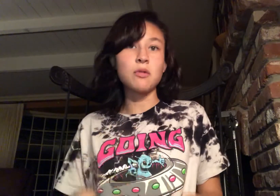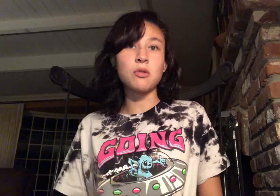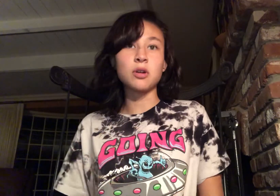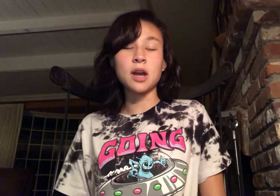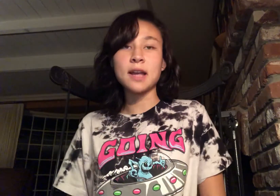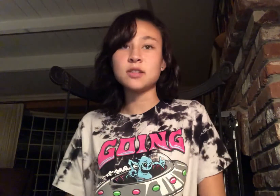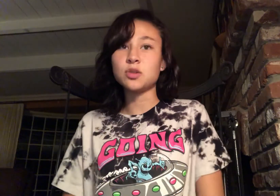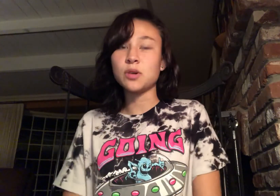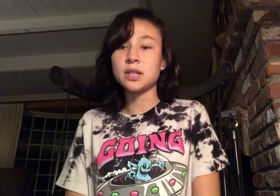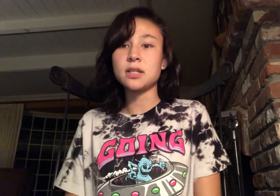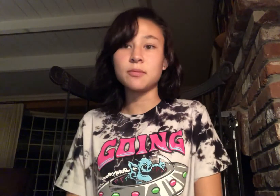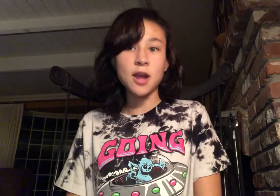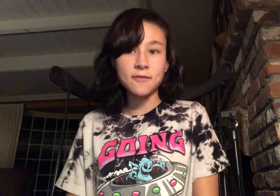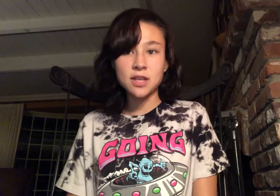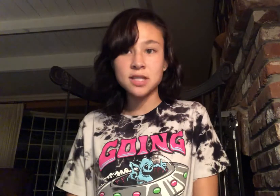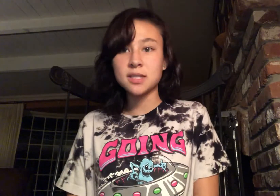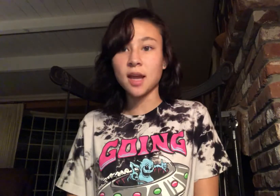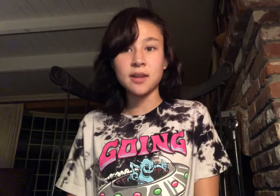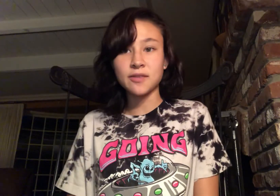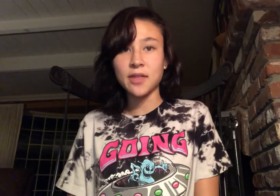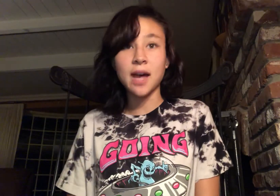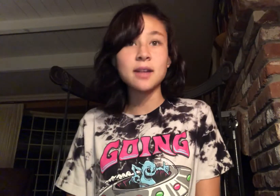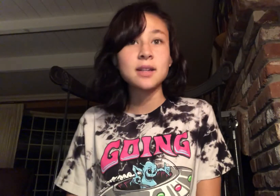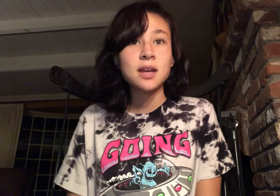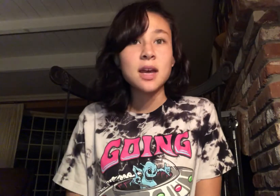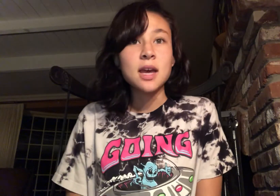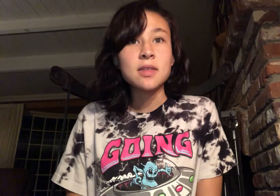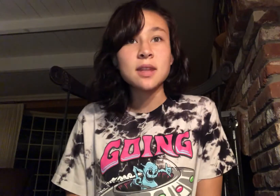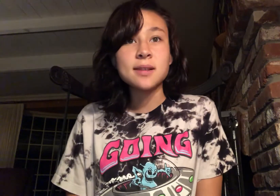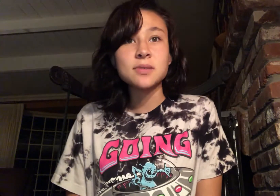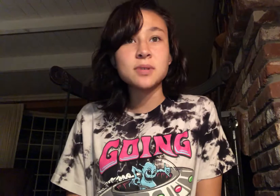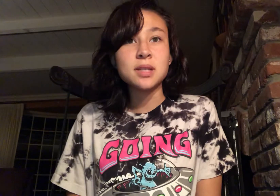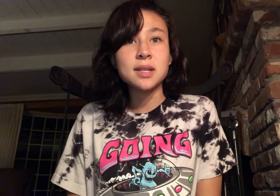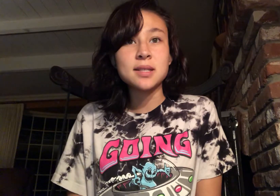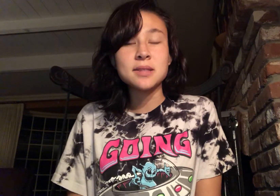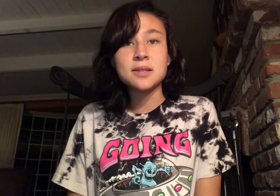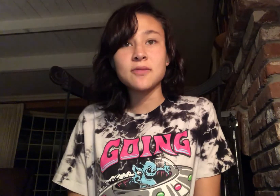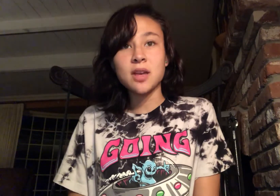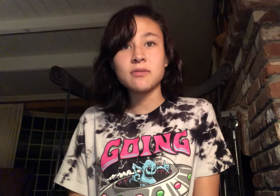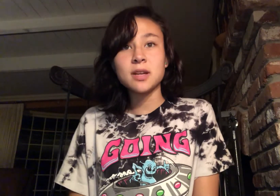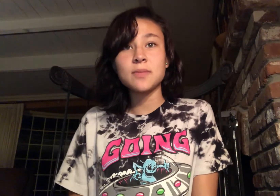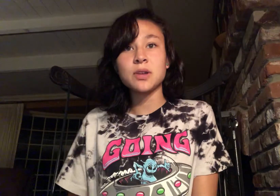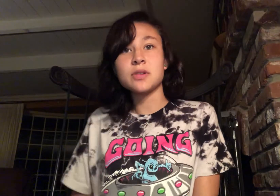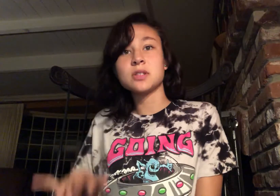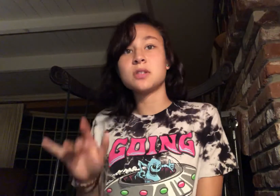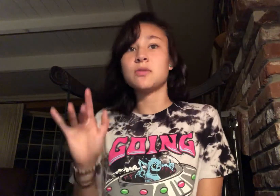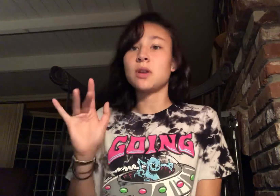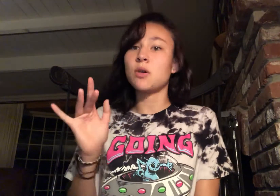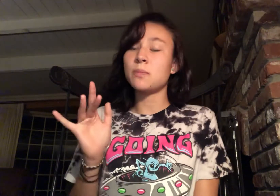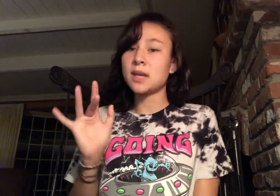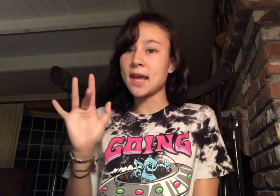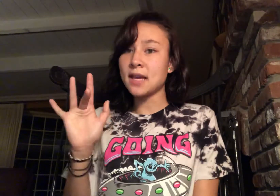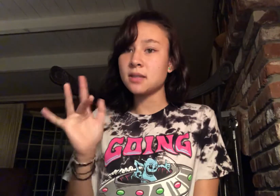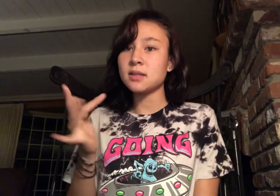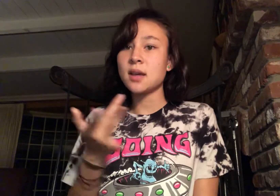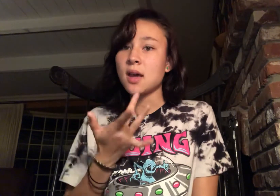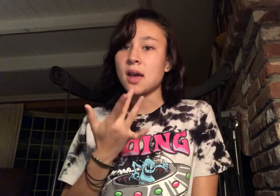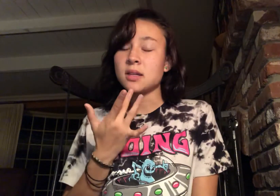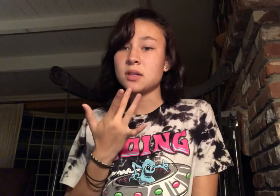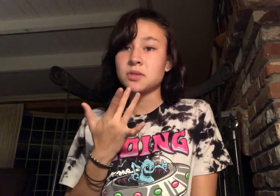or I enjoyed the breakfast, any of that. The next one is favorite. You're going to do the open 8 and touch your